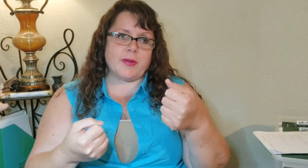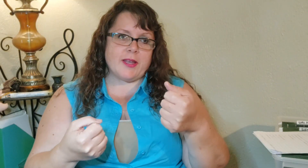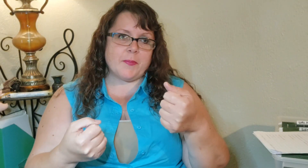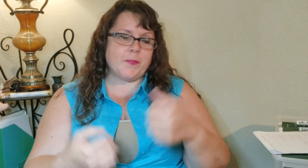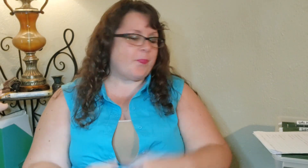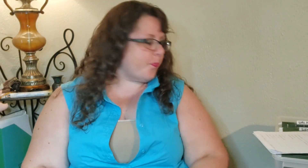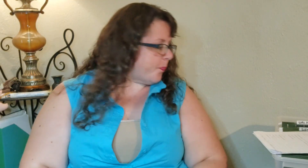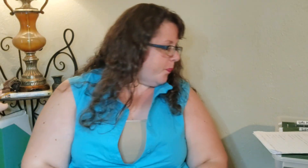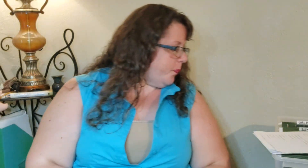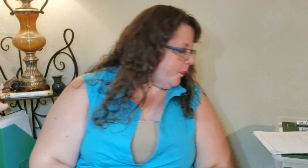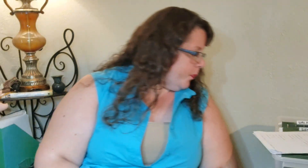way.